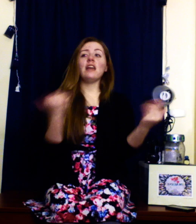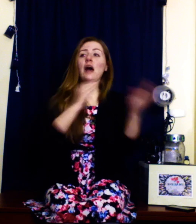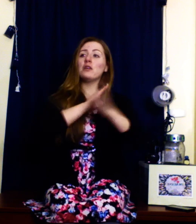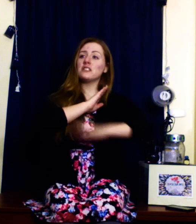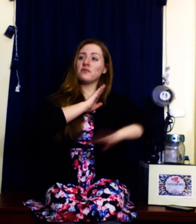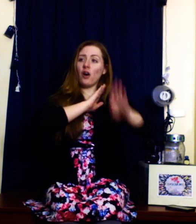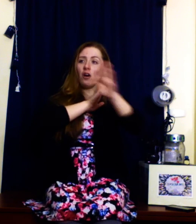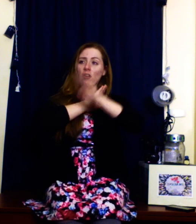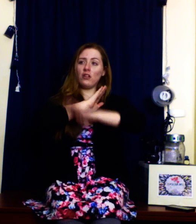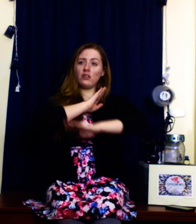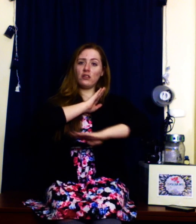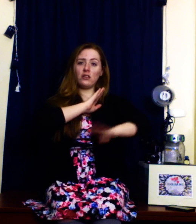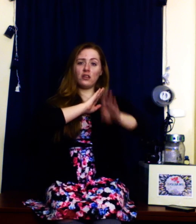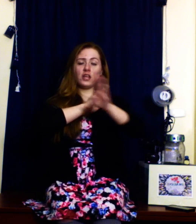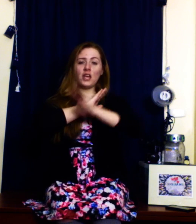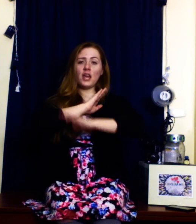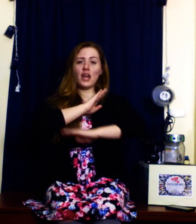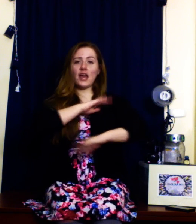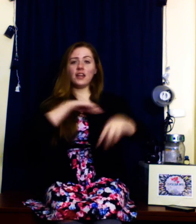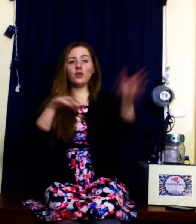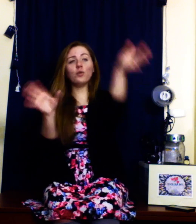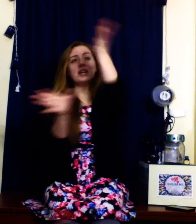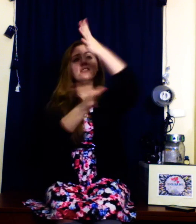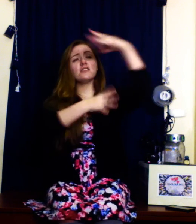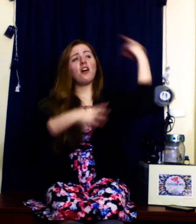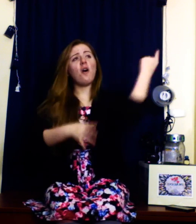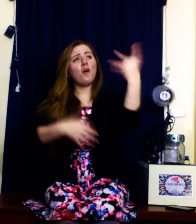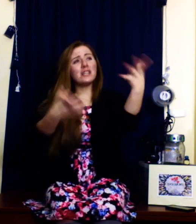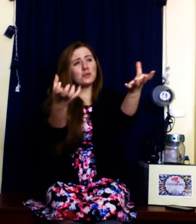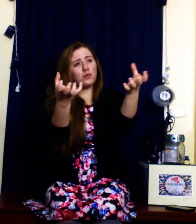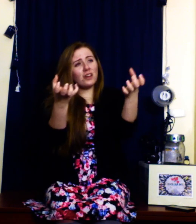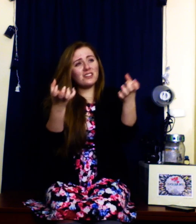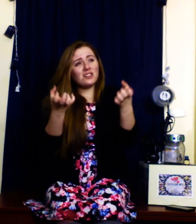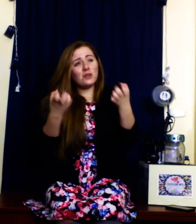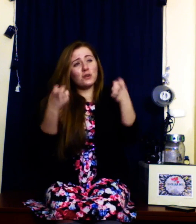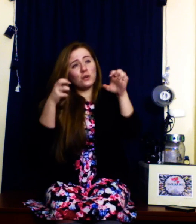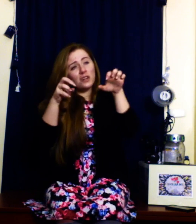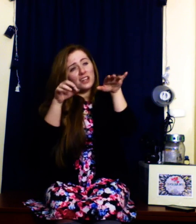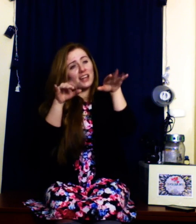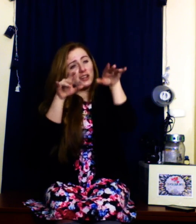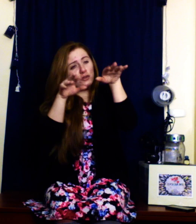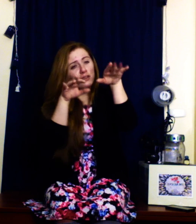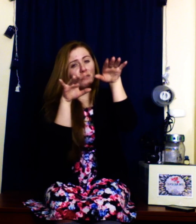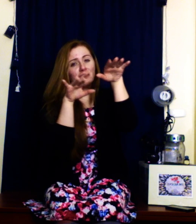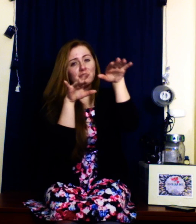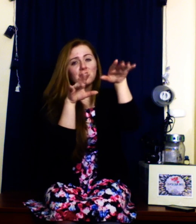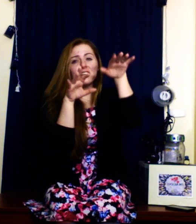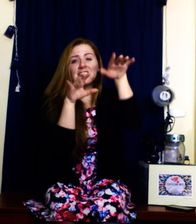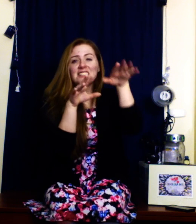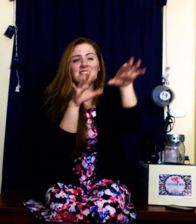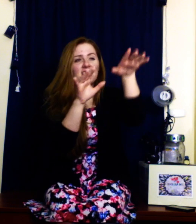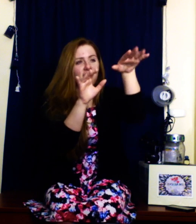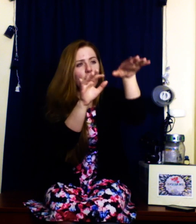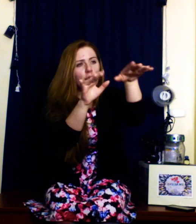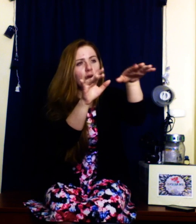it's fall, and the wind always wants to kind of creep and sneak up on